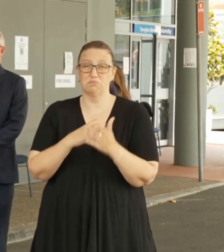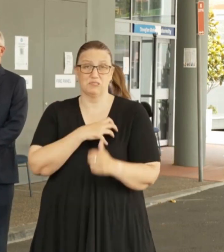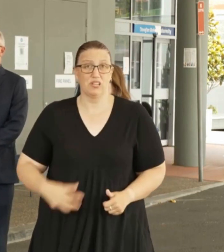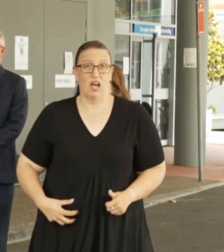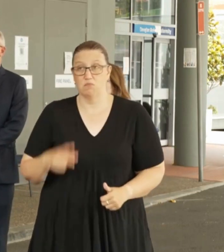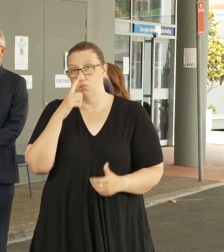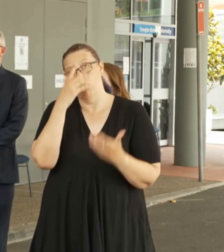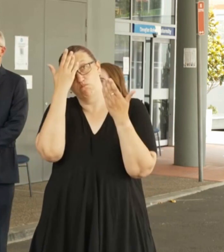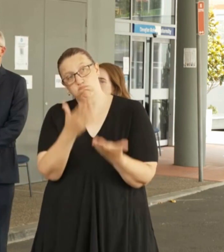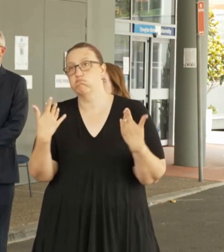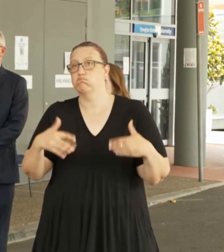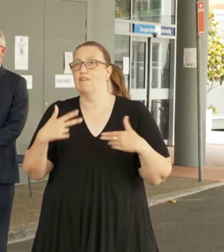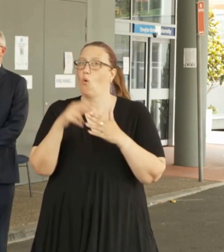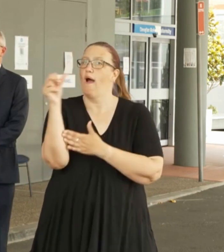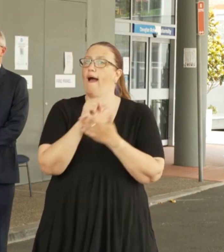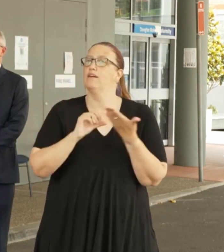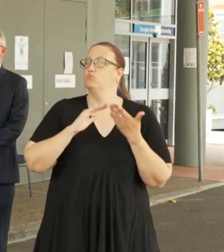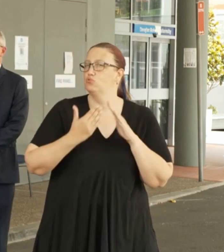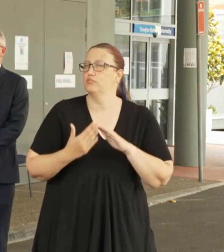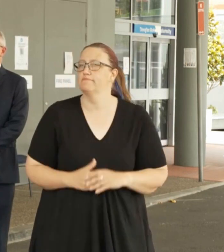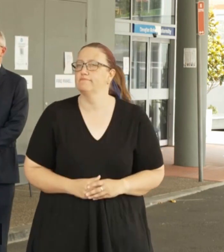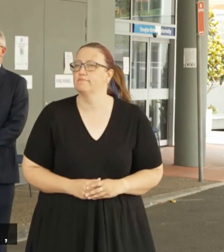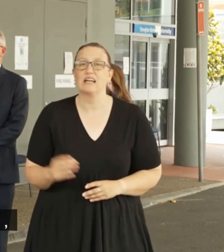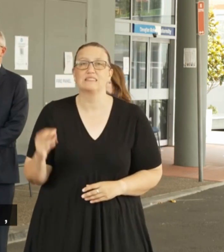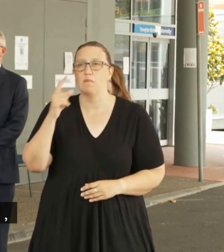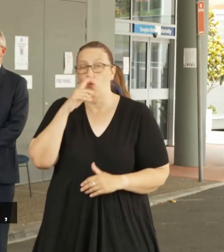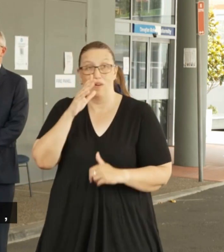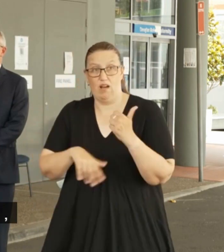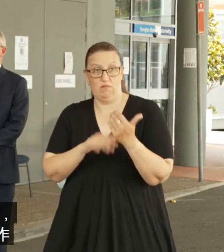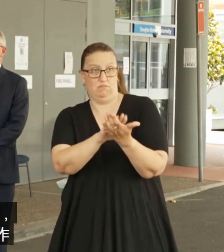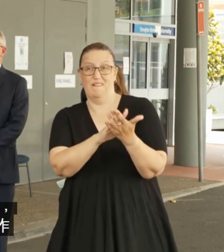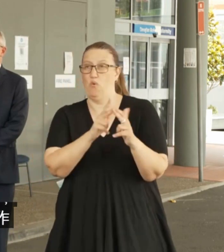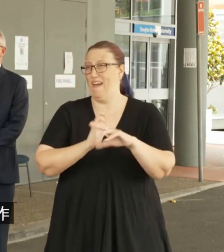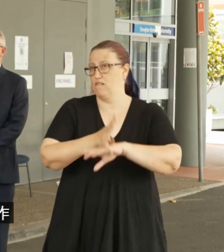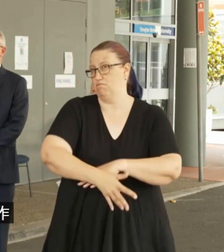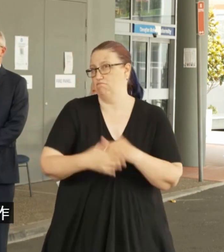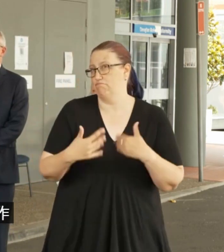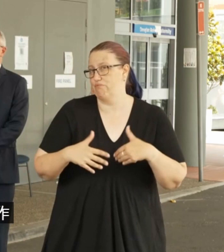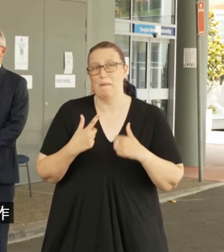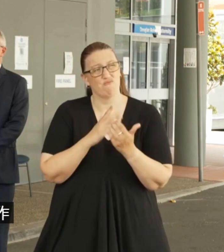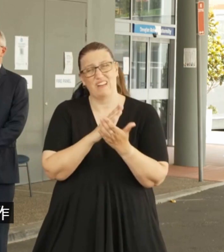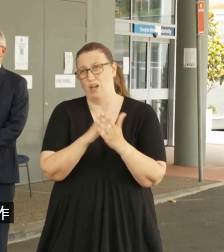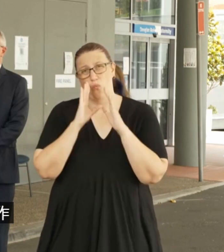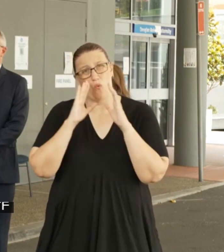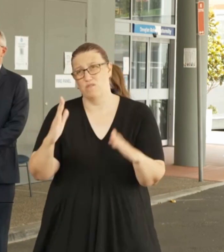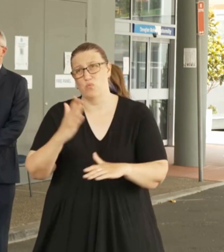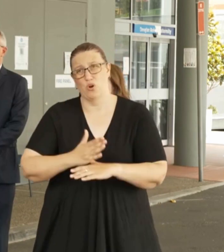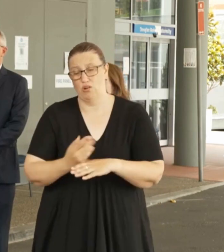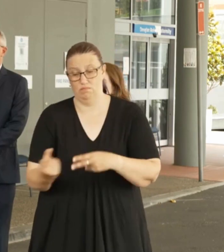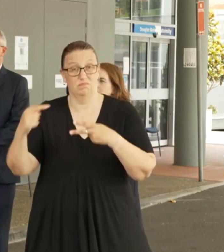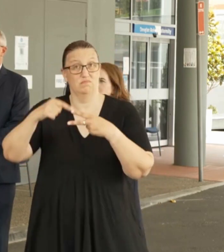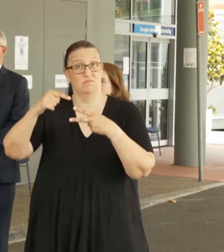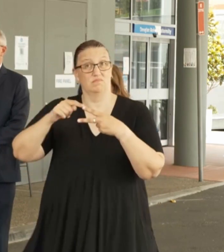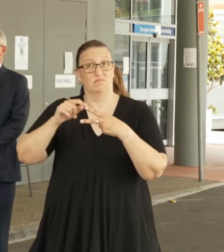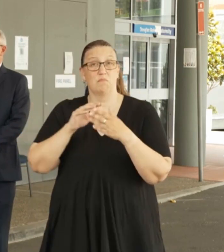high regard in the arts community and probably doesn't get the credit that he deserves for the work that he's putting in that space. And Minister Hancock, I particularly